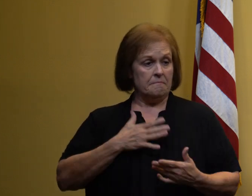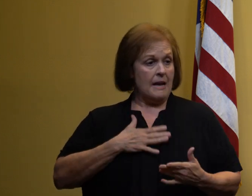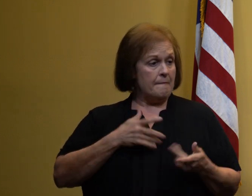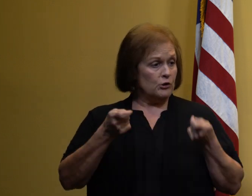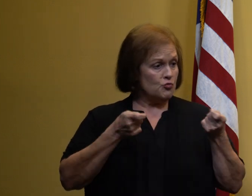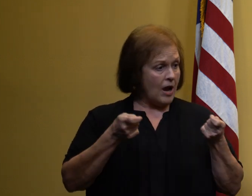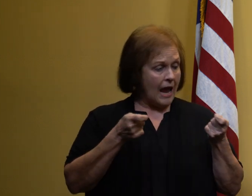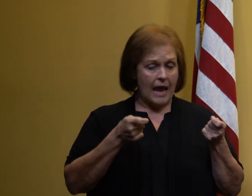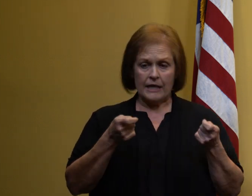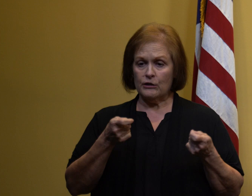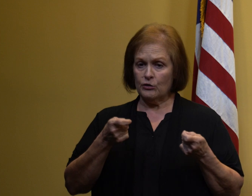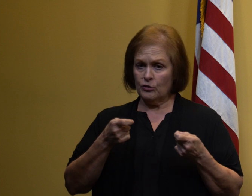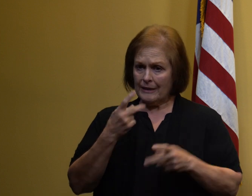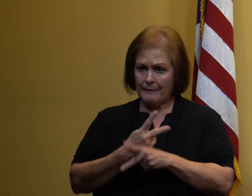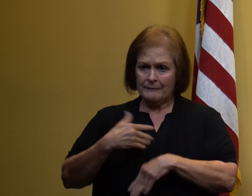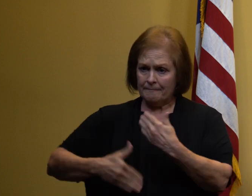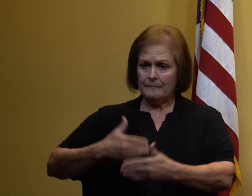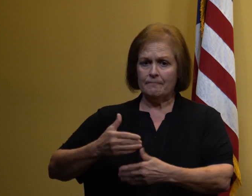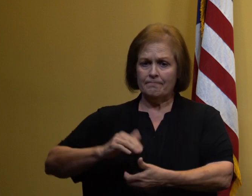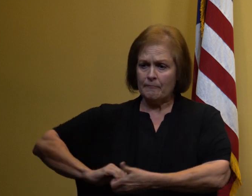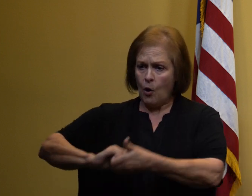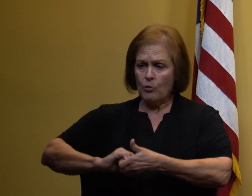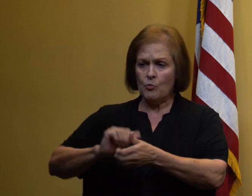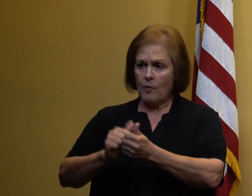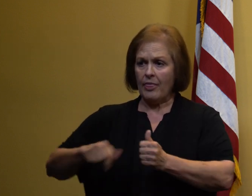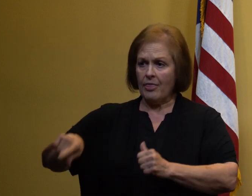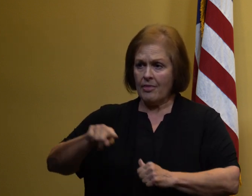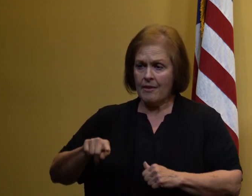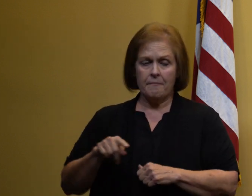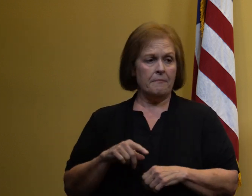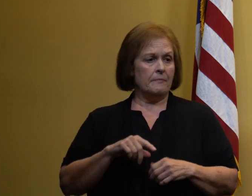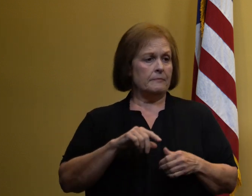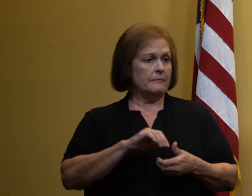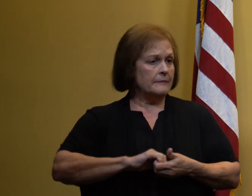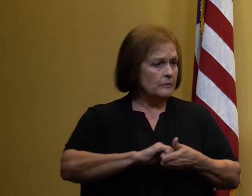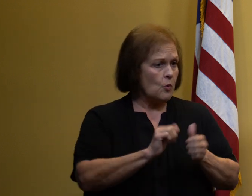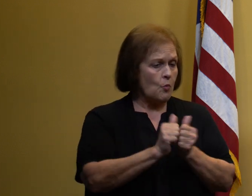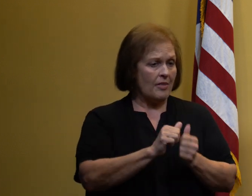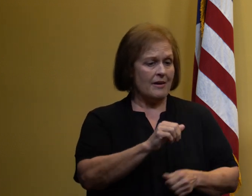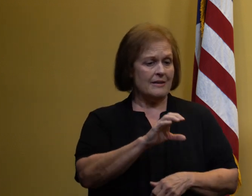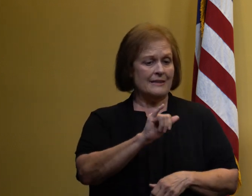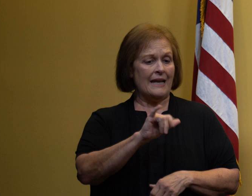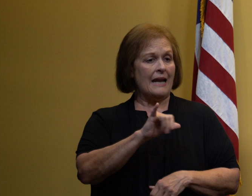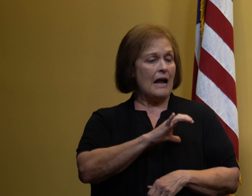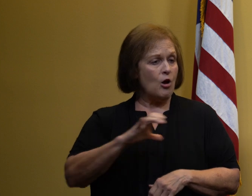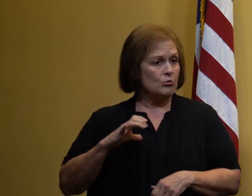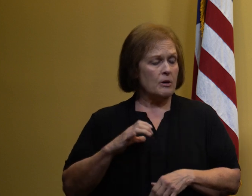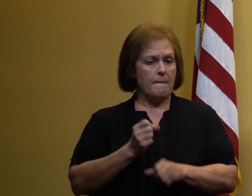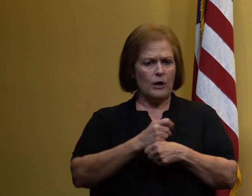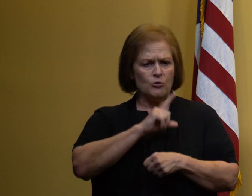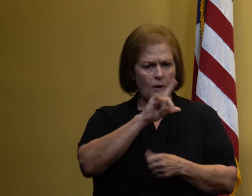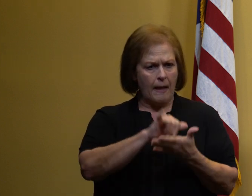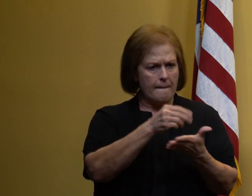administration has moved very forward in partnership with the New Orleans City Council, making sure that those funds are properly